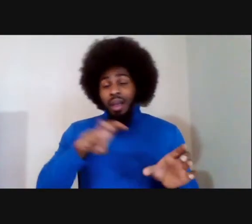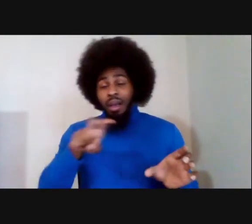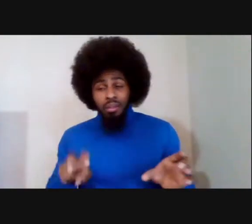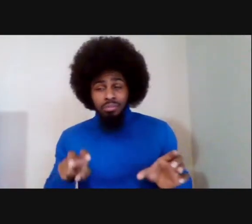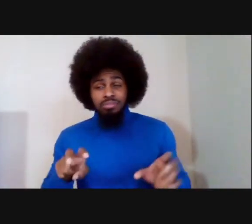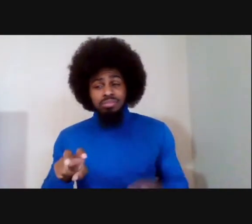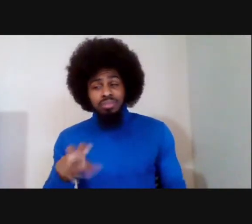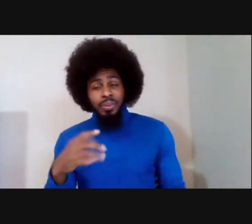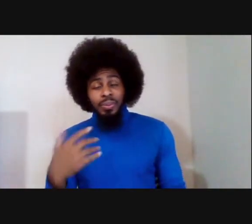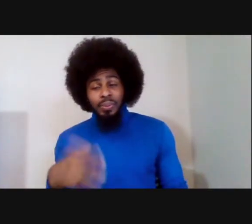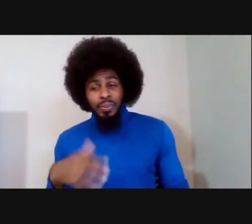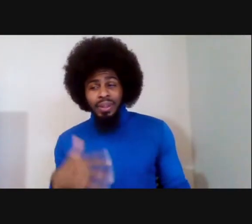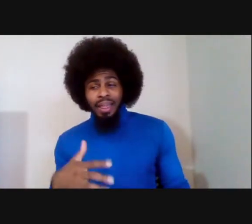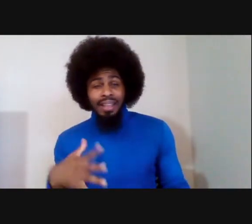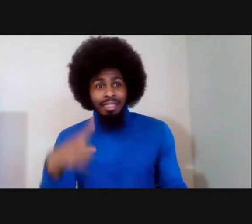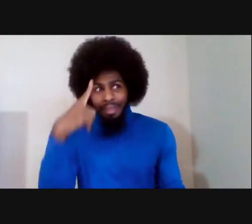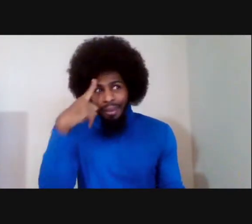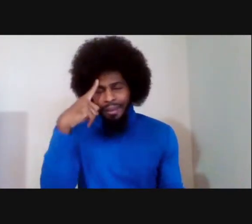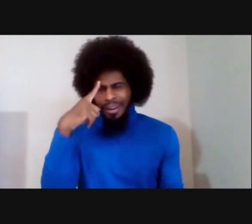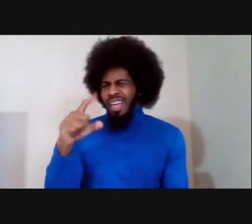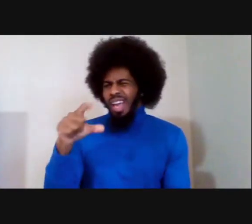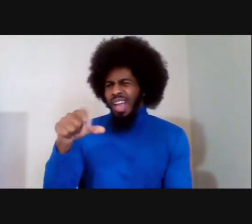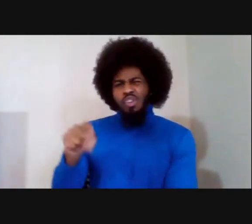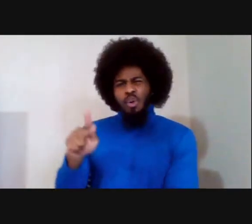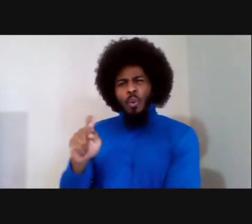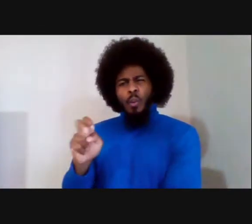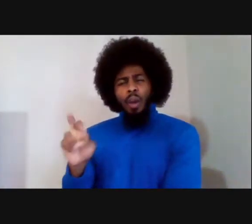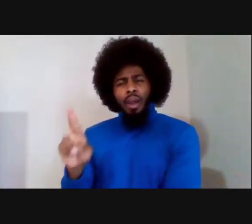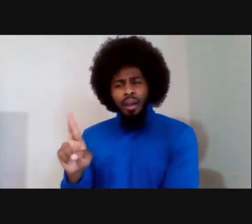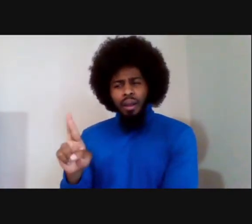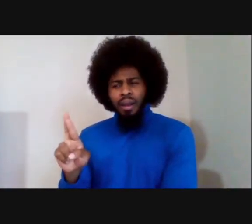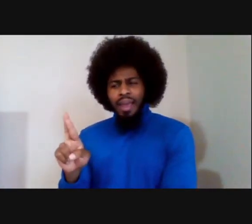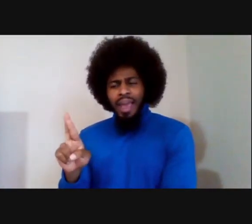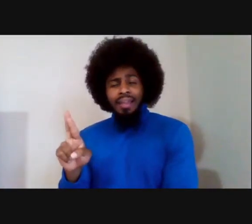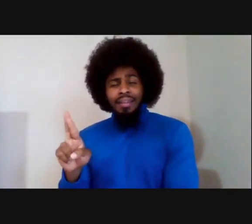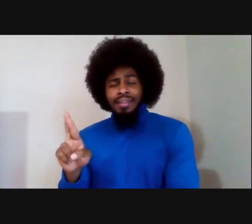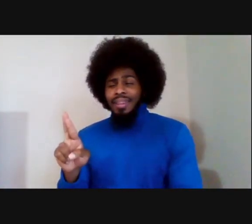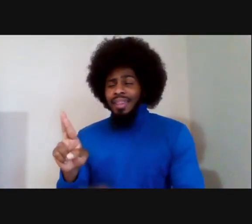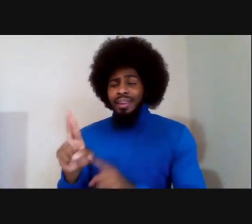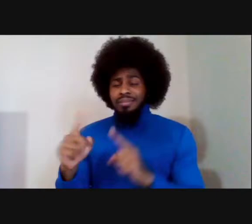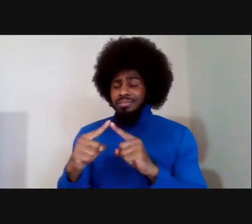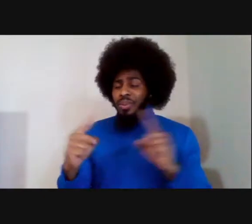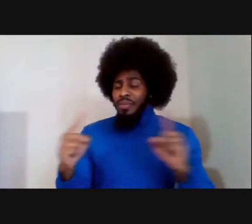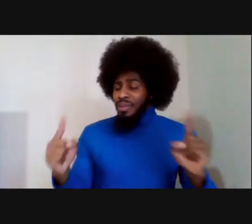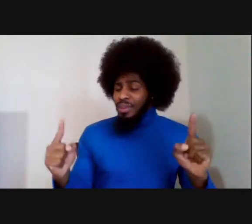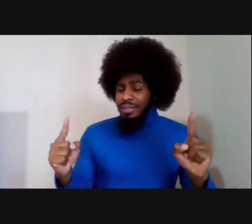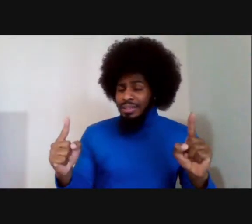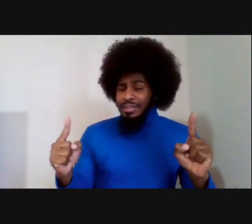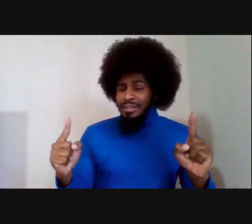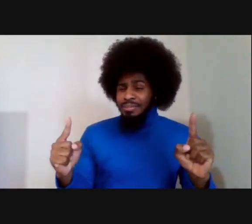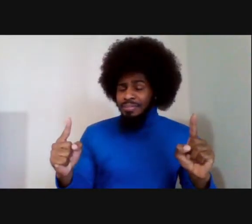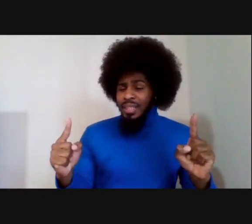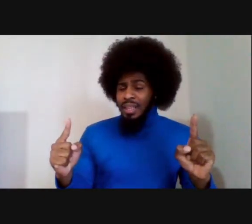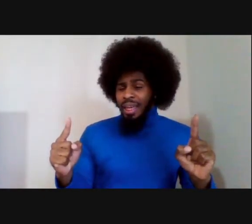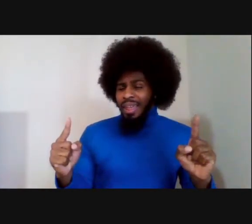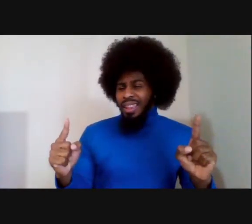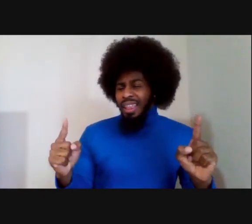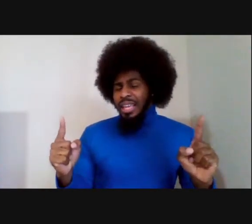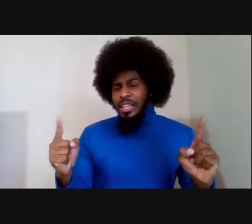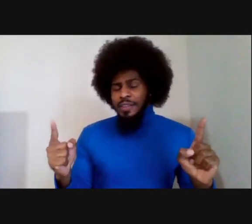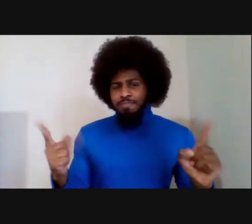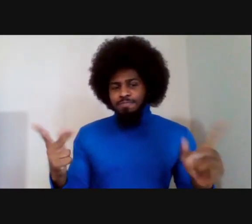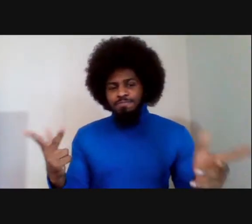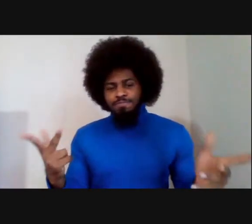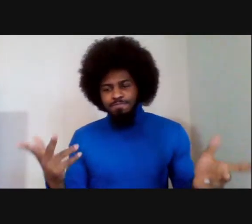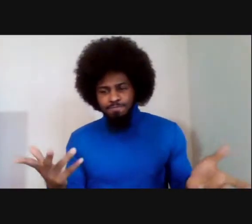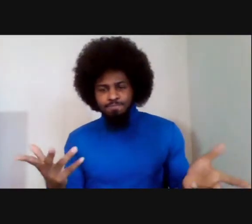as like controversy, but this like positive catalyzing controversy. And then my, you